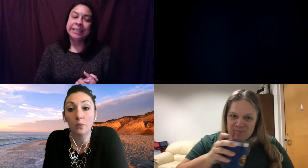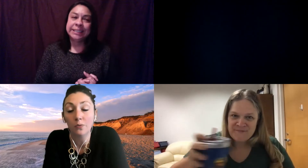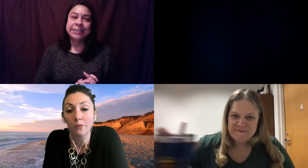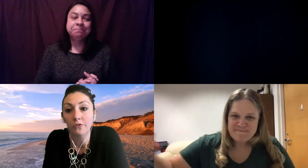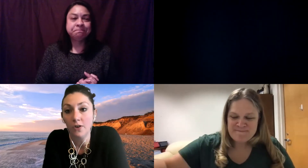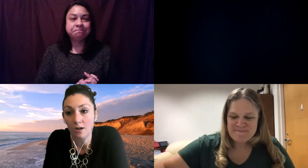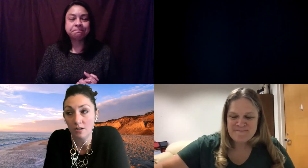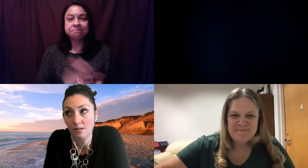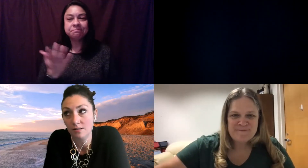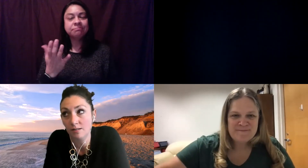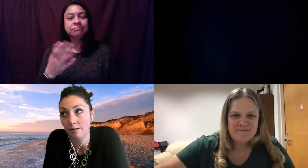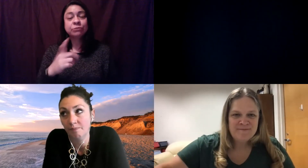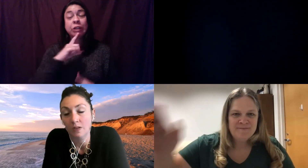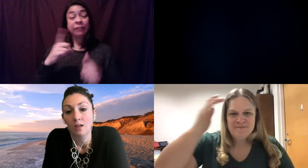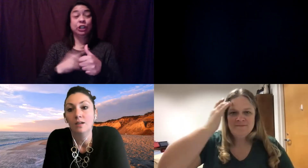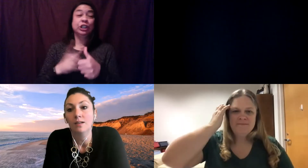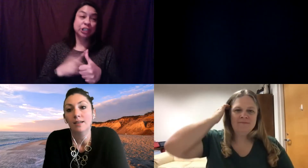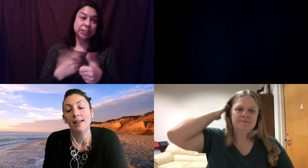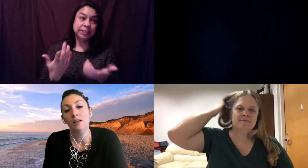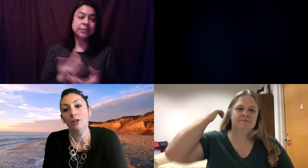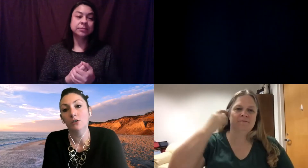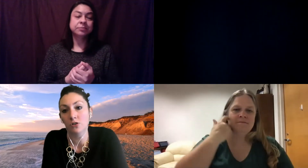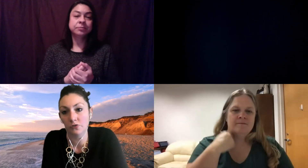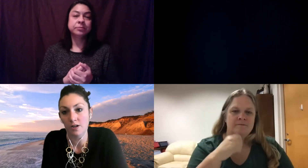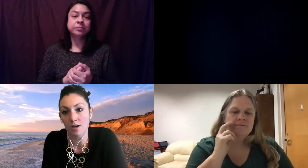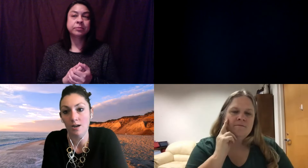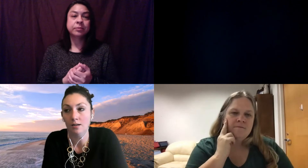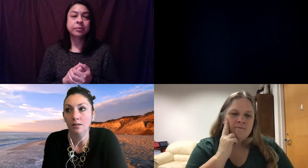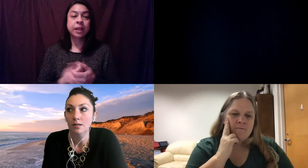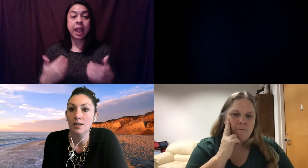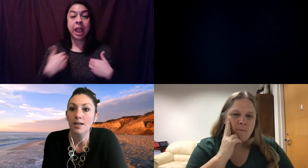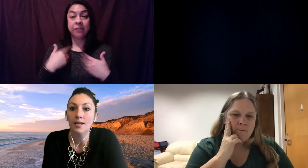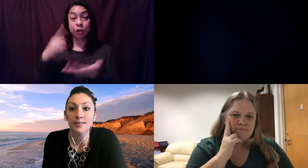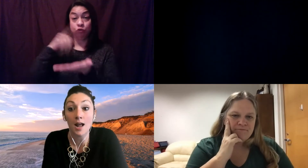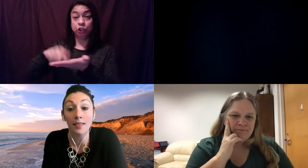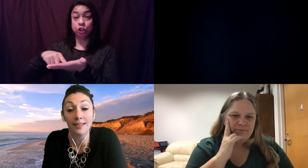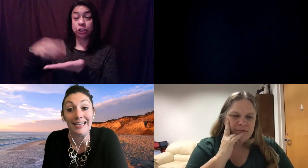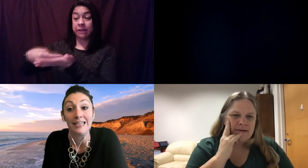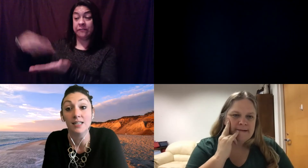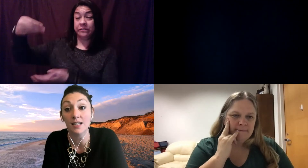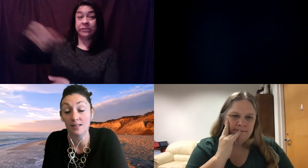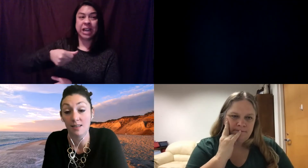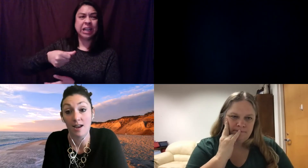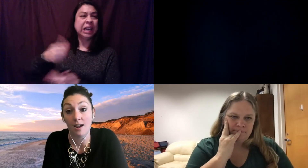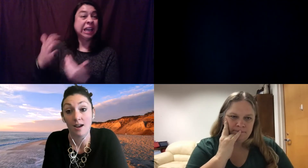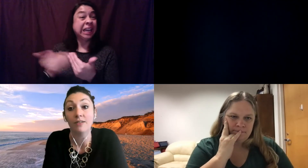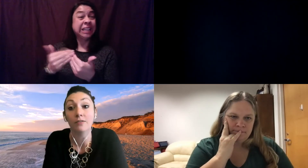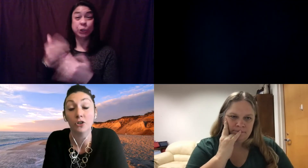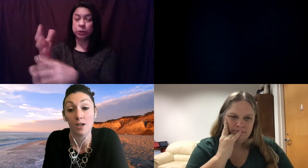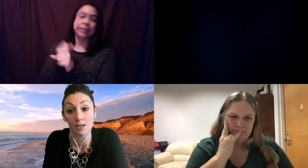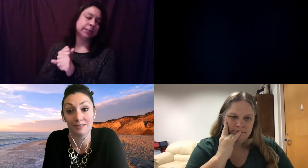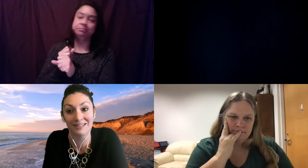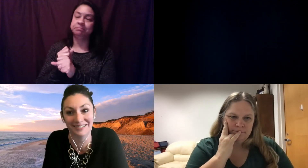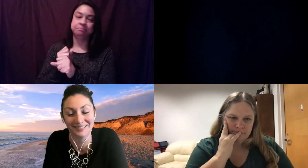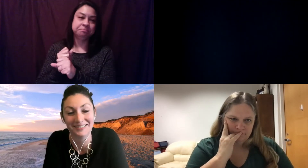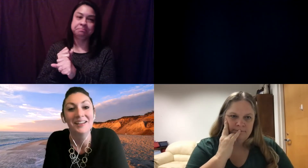So first, getting research funding is not the easiest thing I've ever